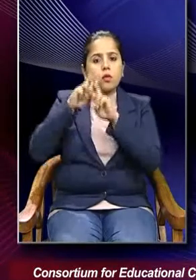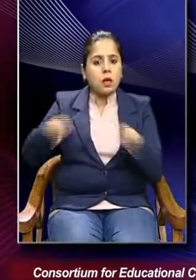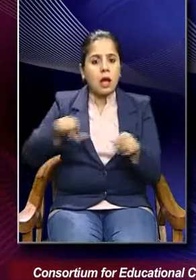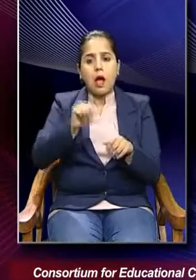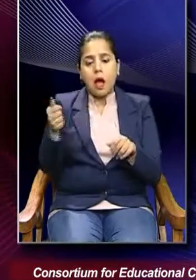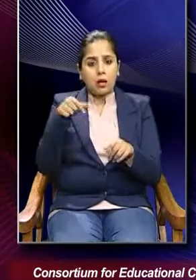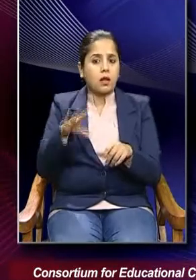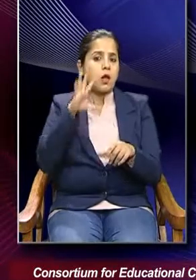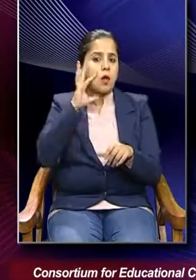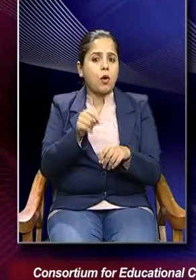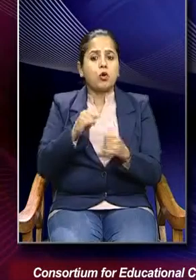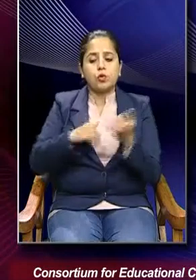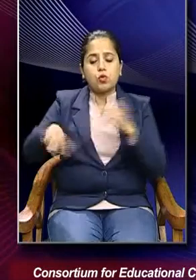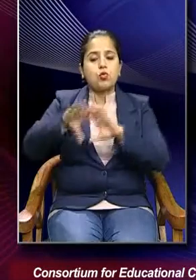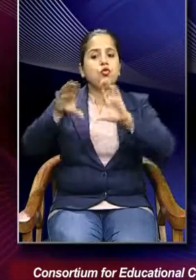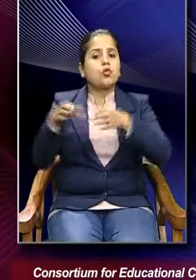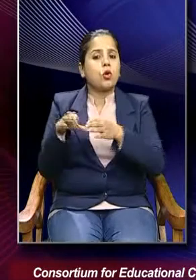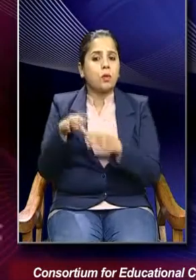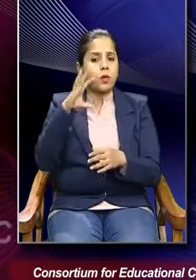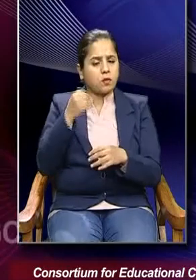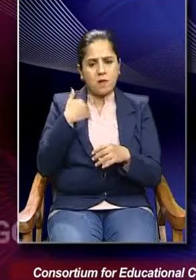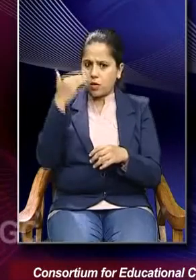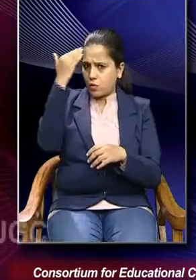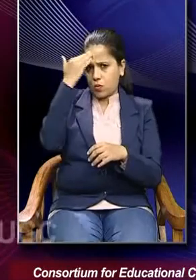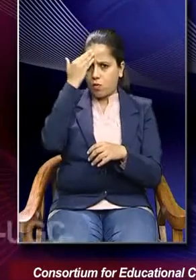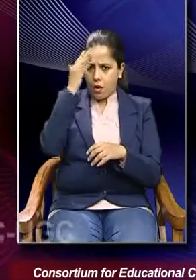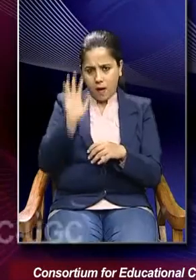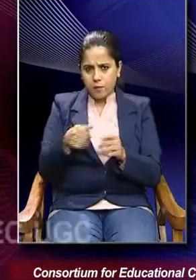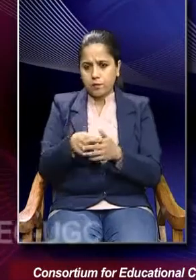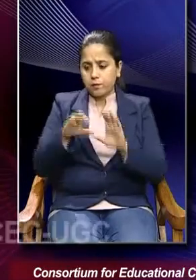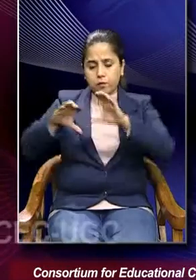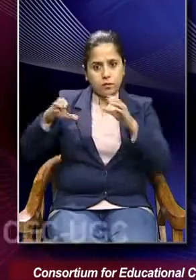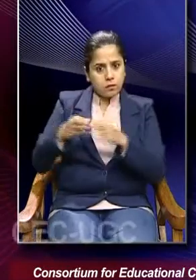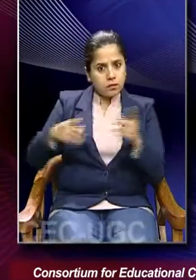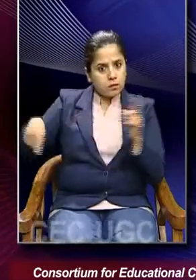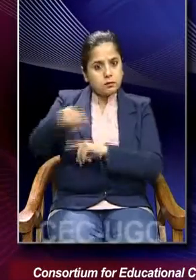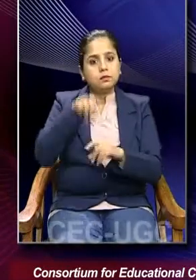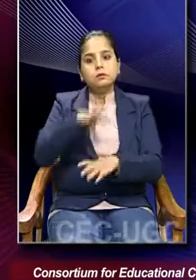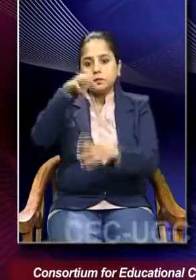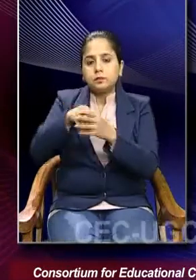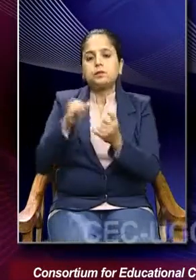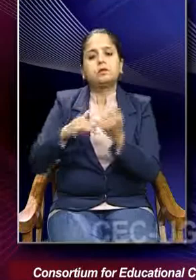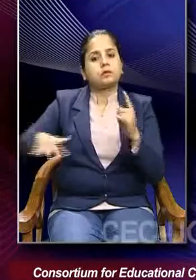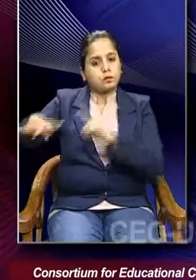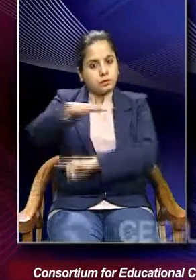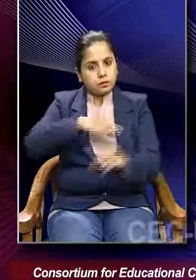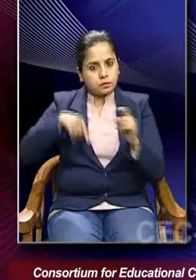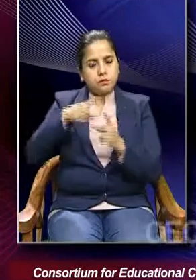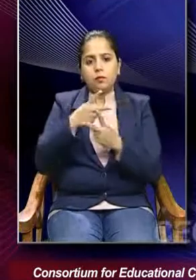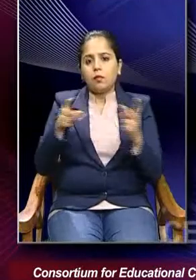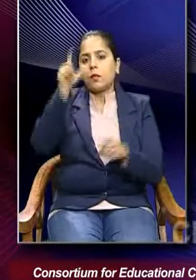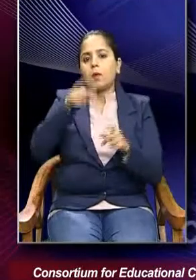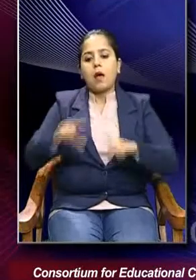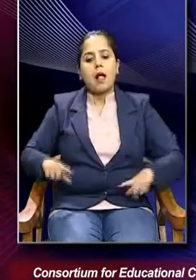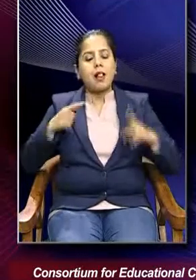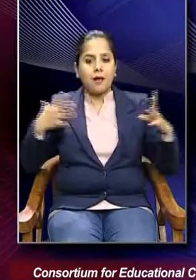is social groups, So, we know that group is a part of society. There are number of individuals living